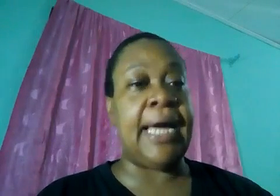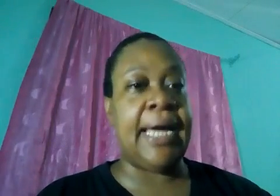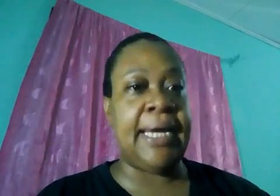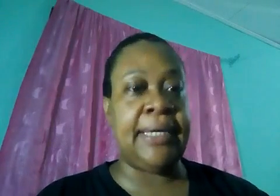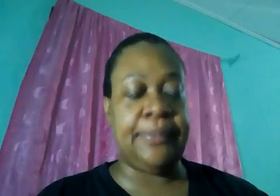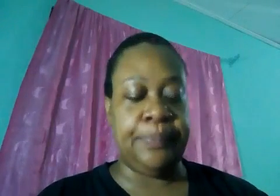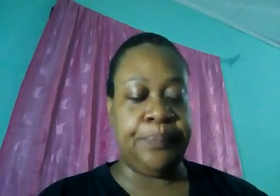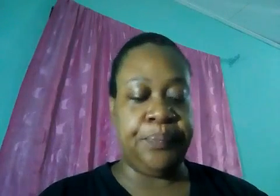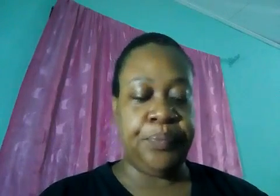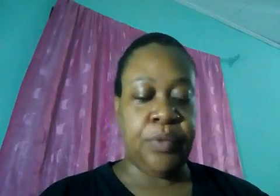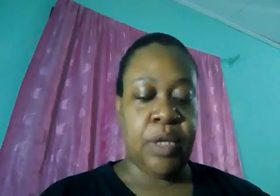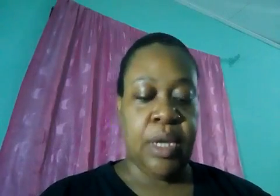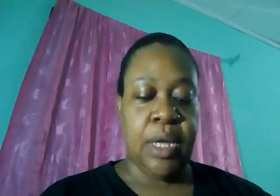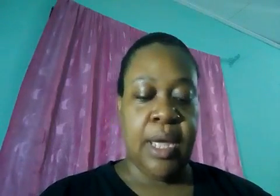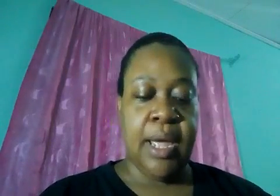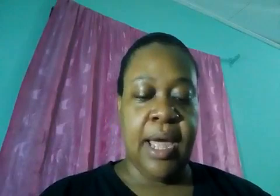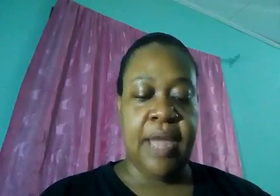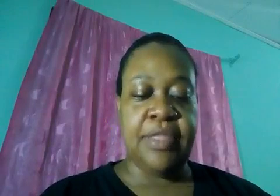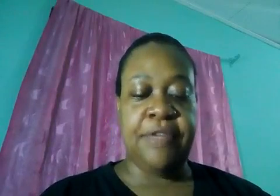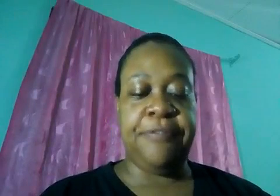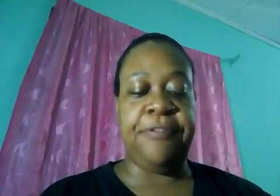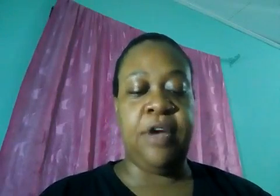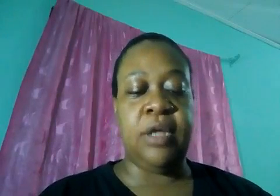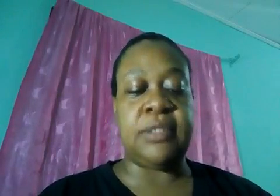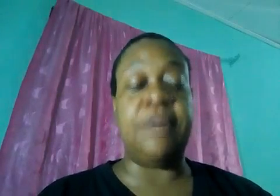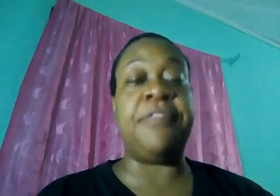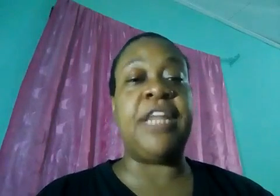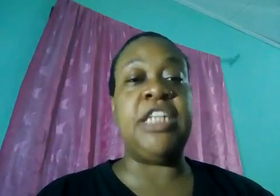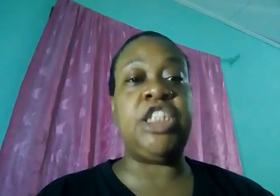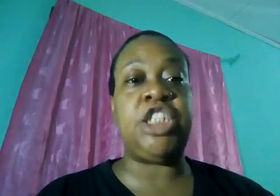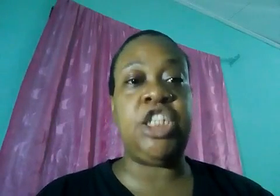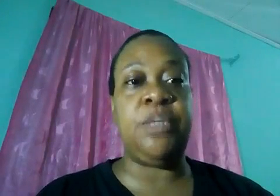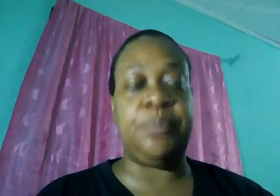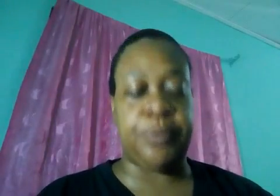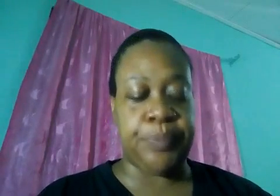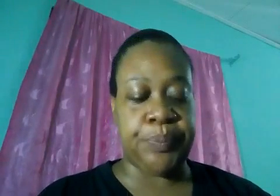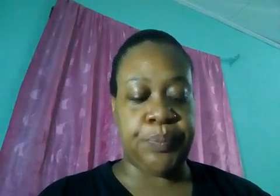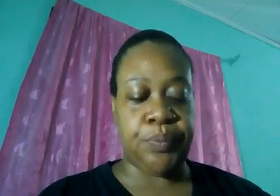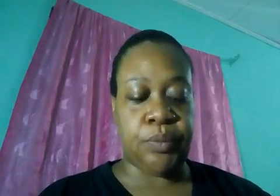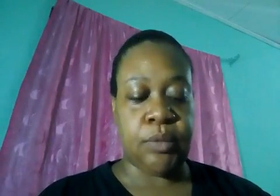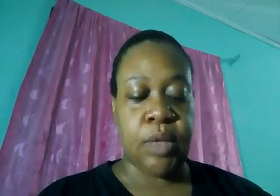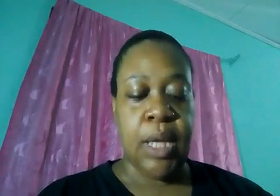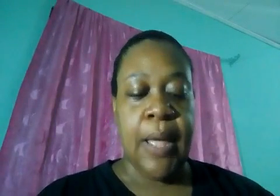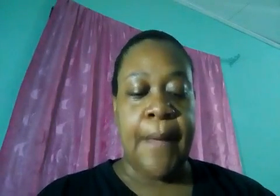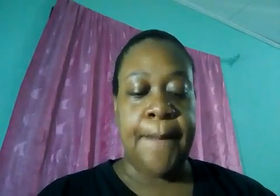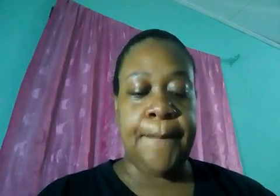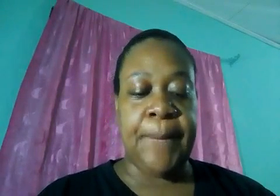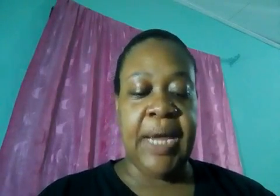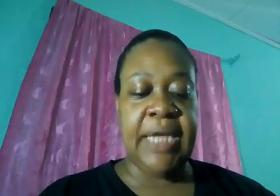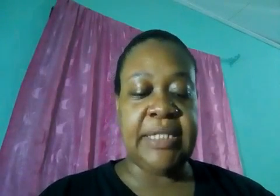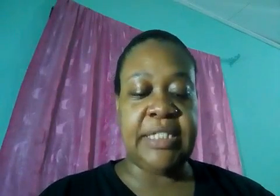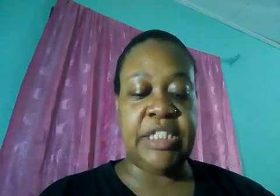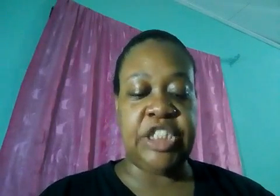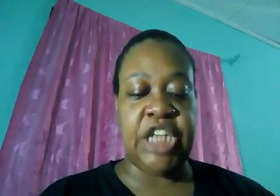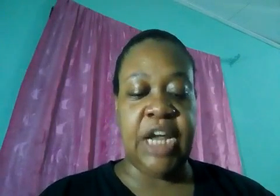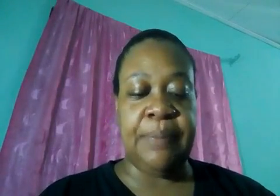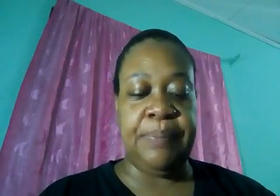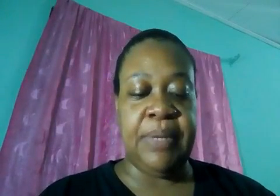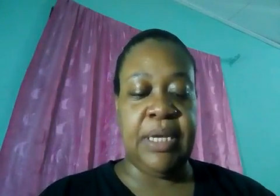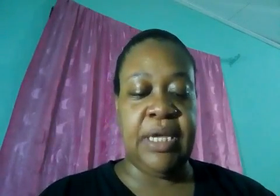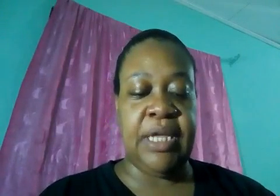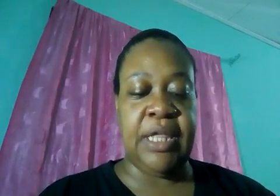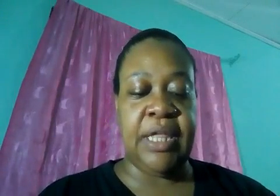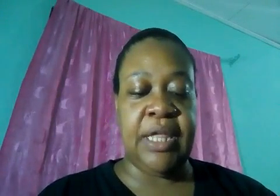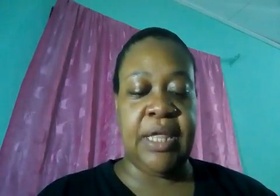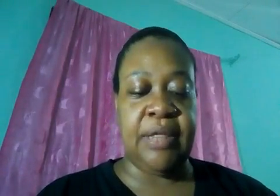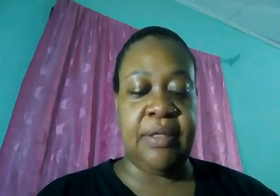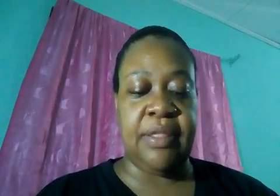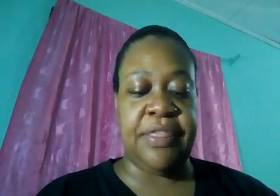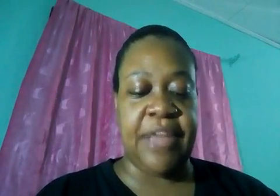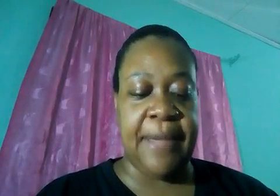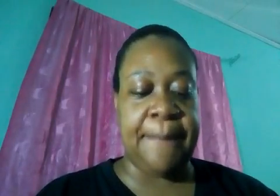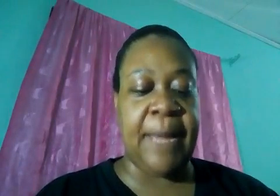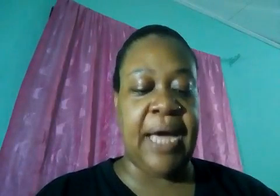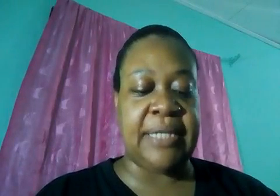kine, and the flocks of thy sheep. Blessed shall be thy